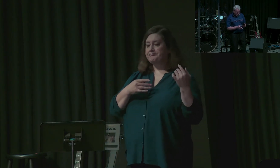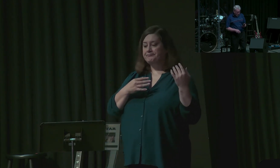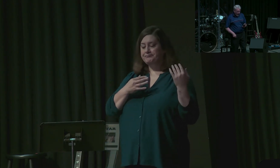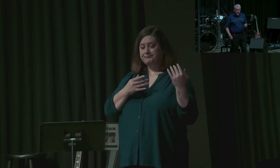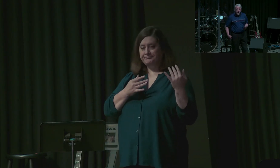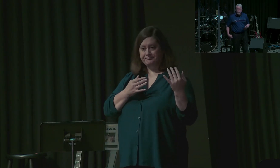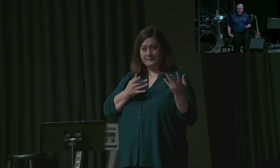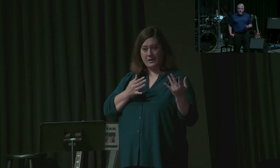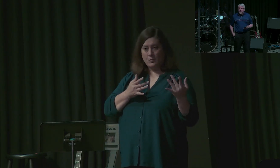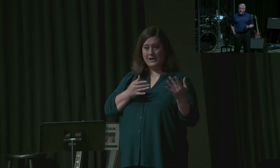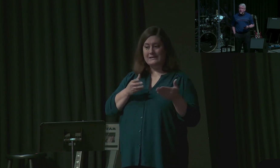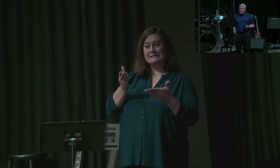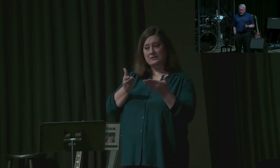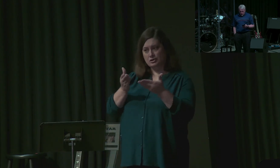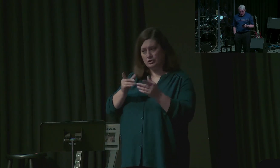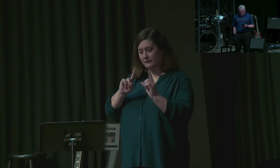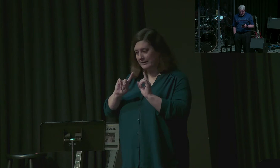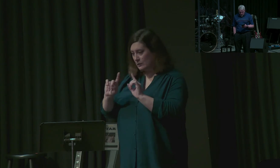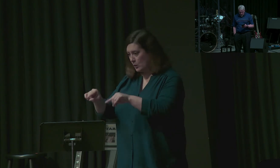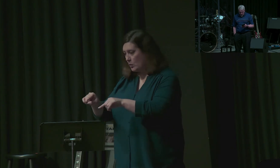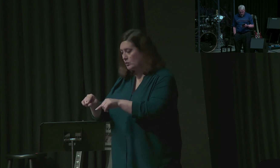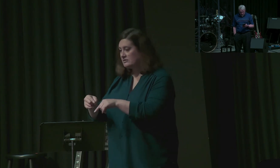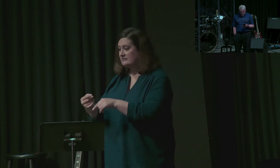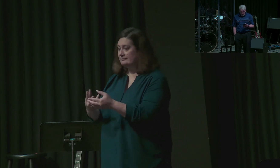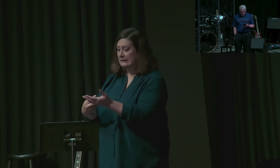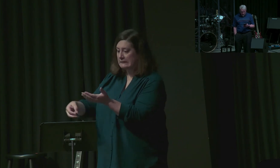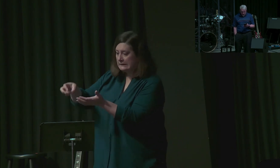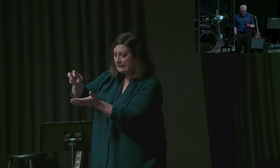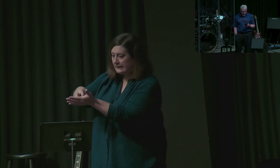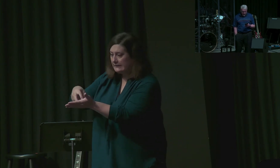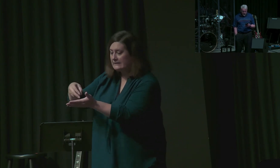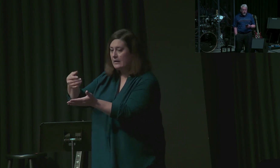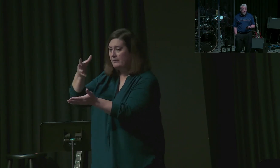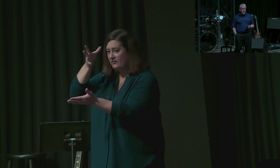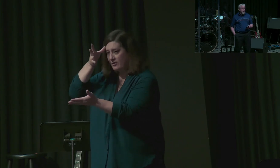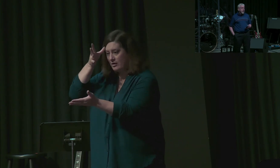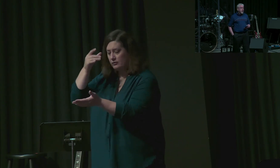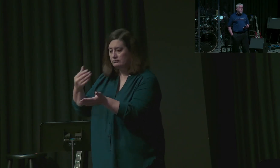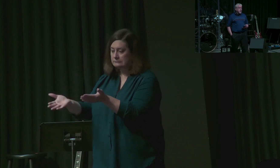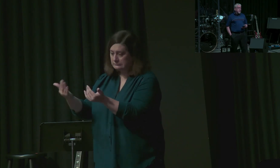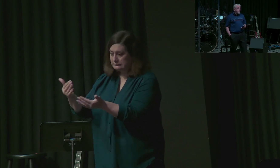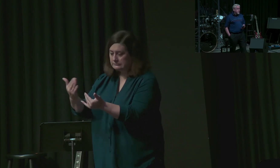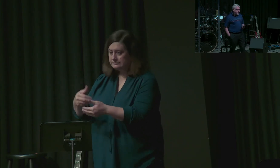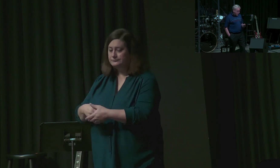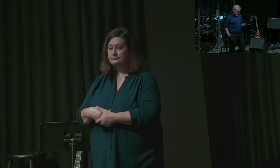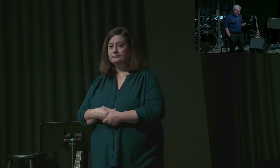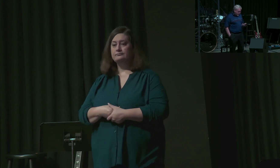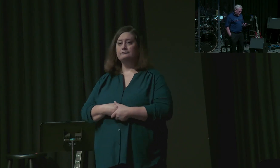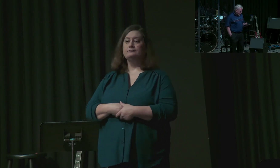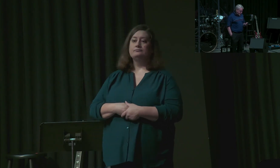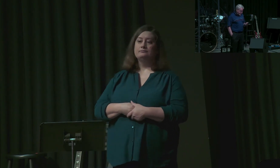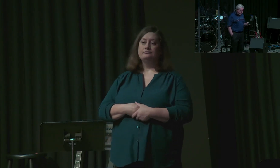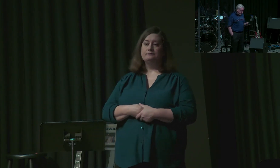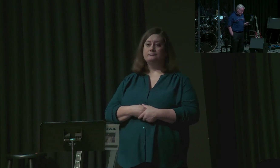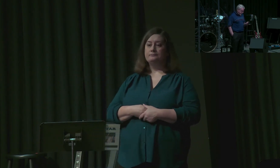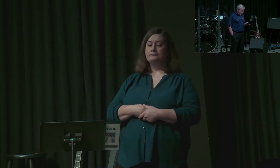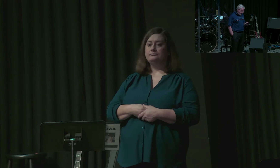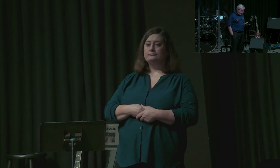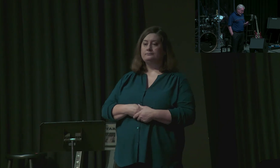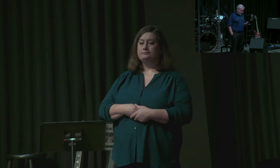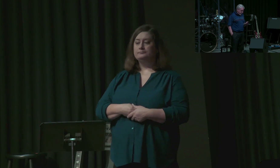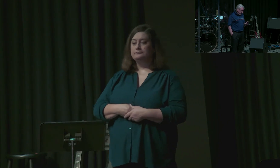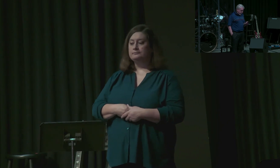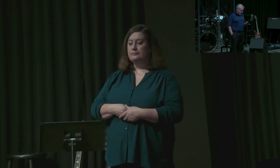servant quietly rouses the old man and tells him Joseph is there with his 2 boys. As